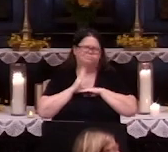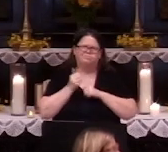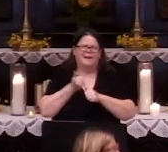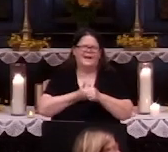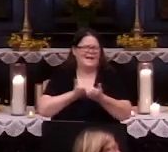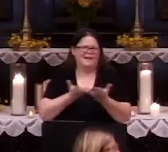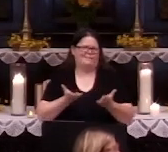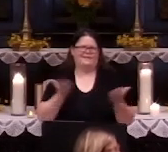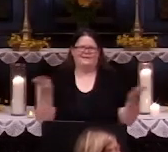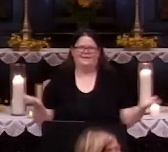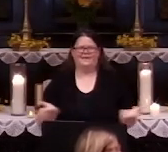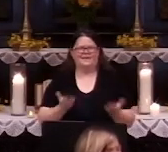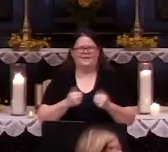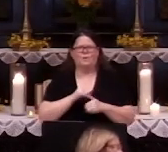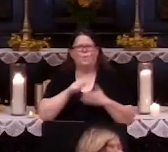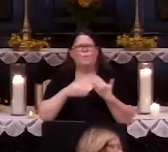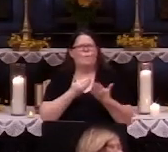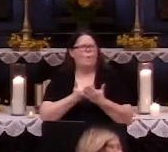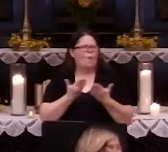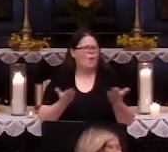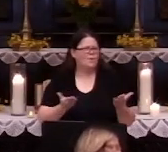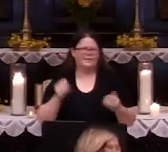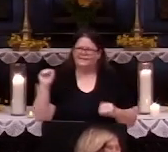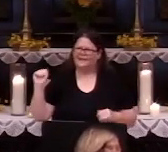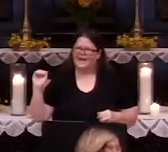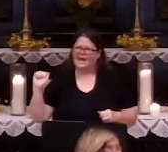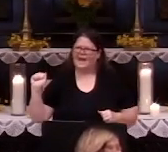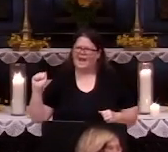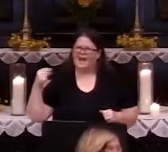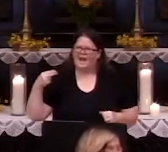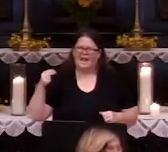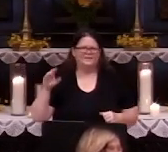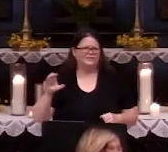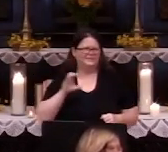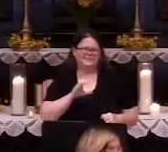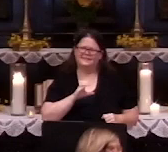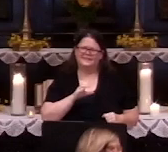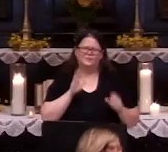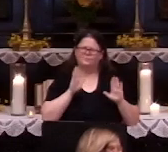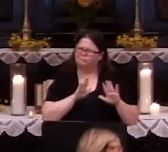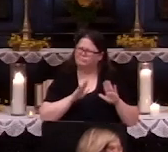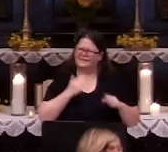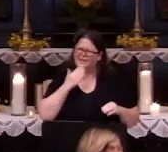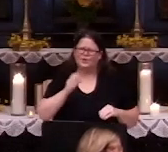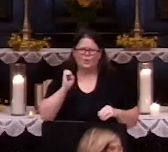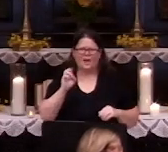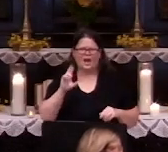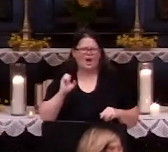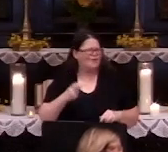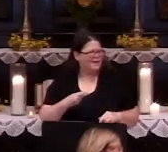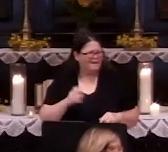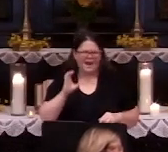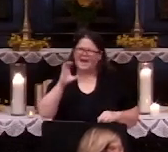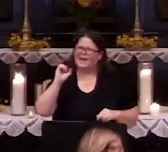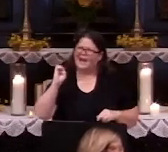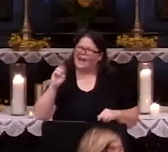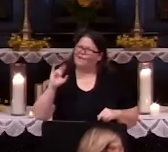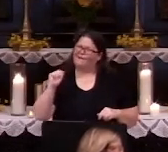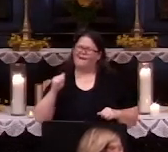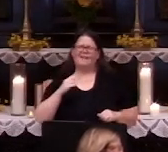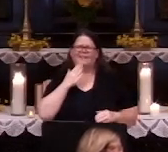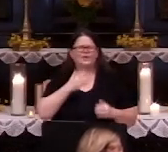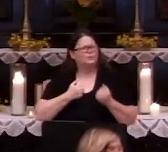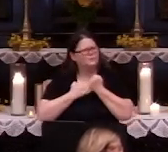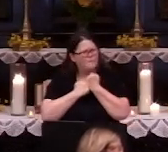everything here, all things Asylum Hill Congregational Church, and I especially thank Erica for her wonderful